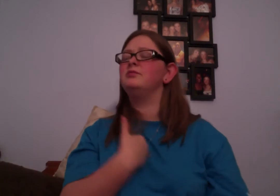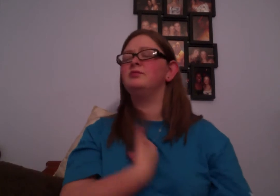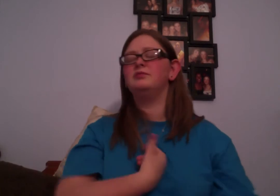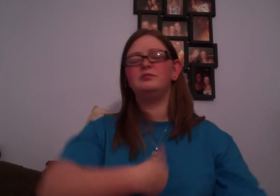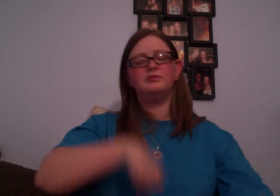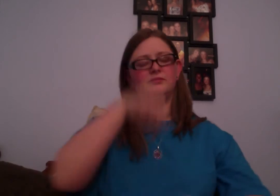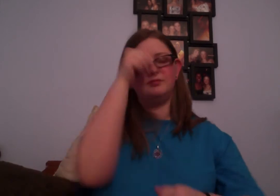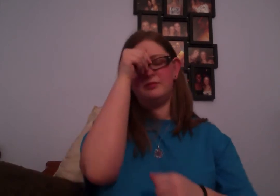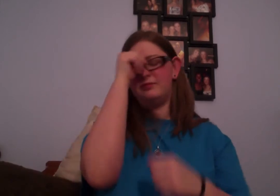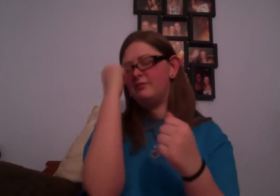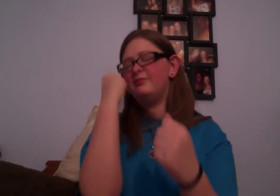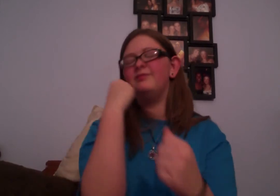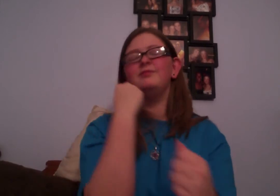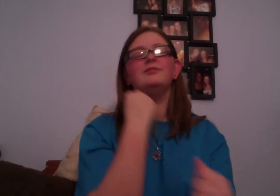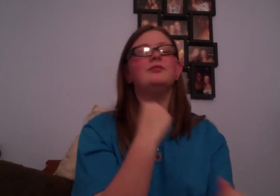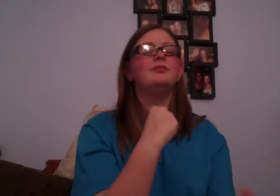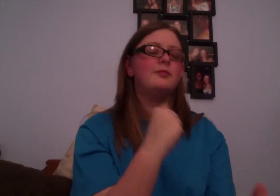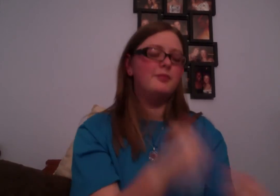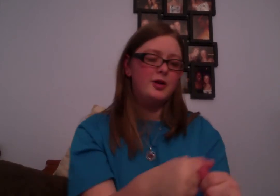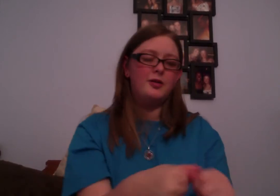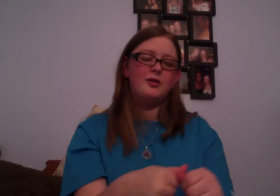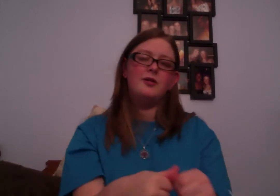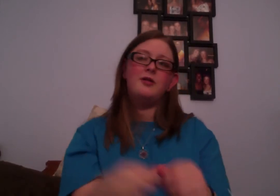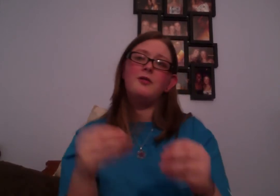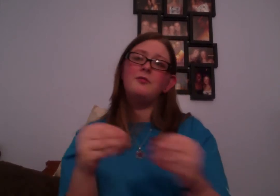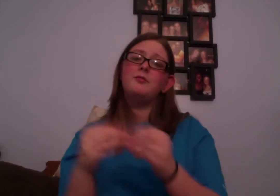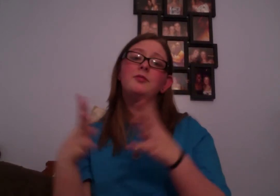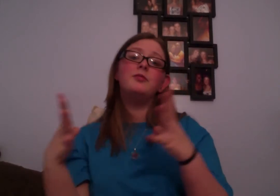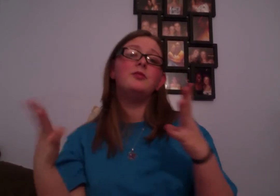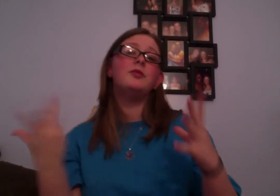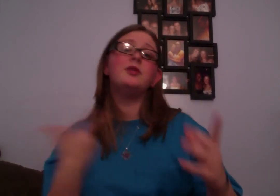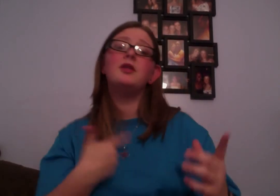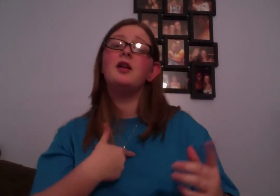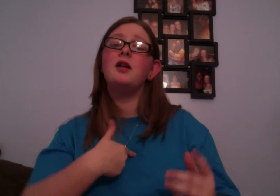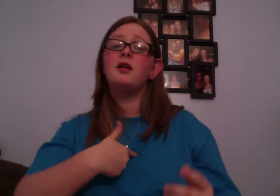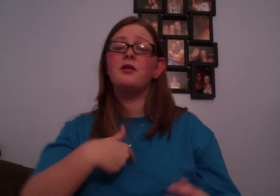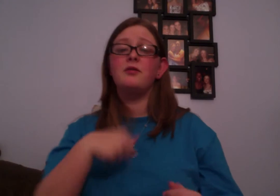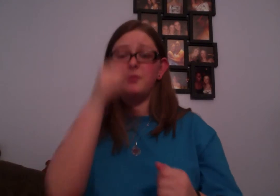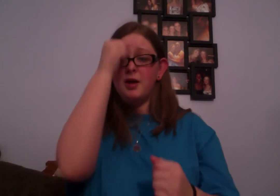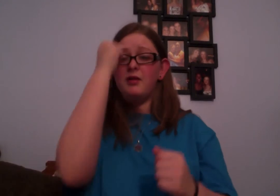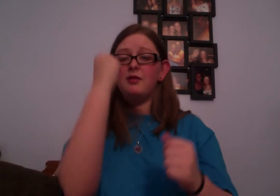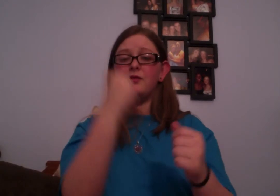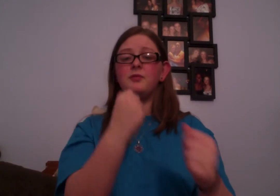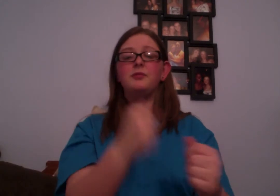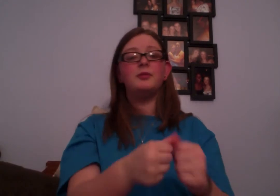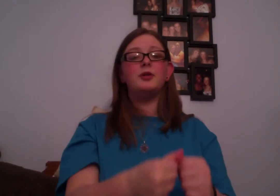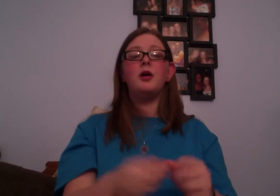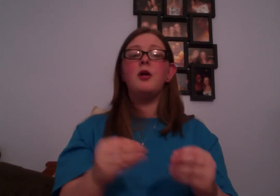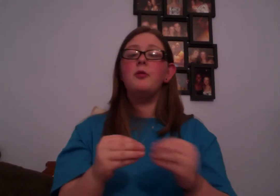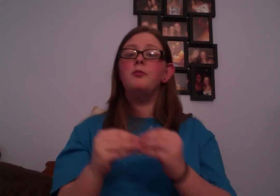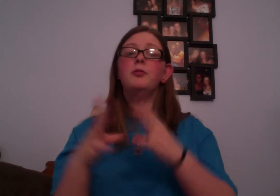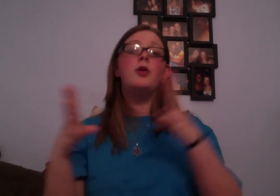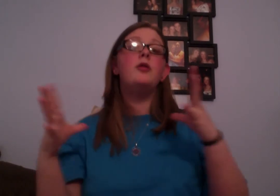remember More than I remember More